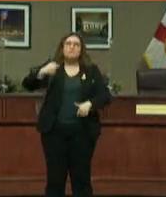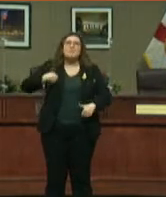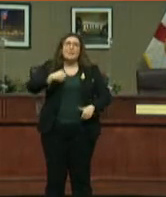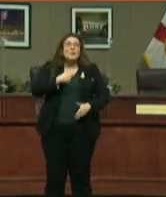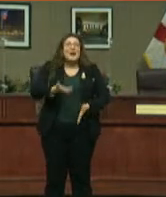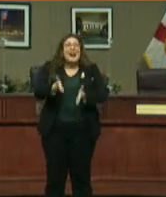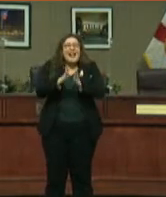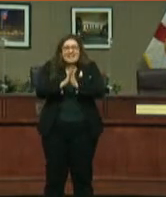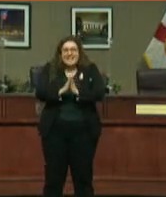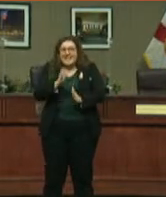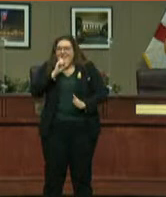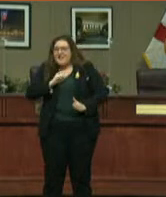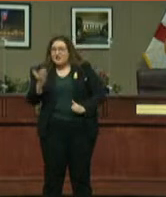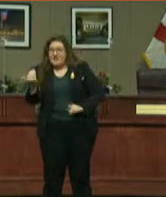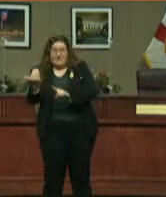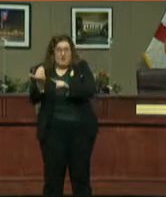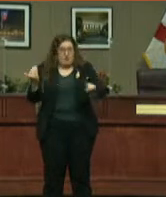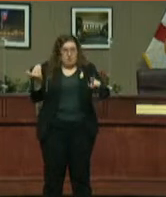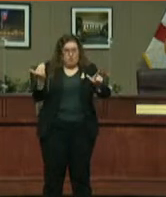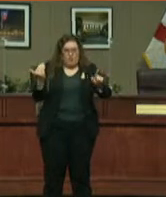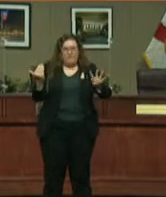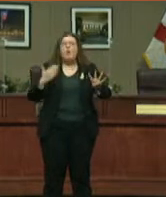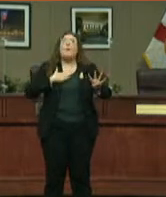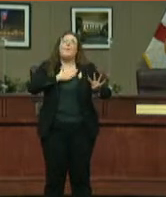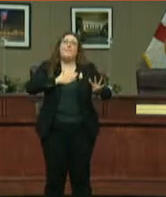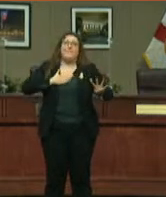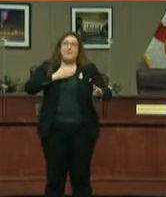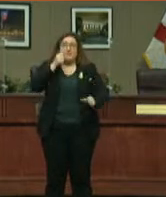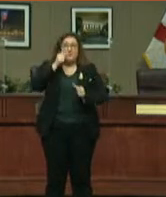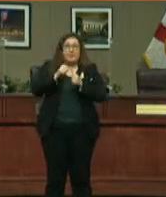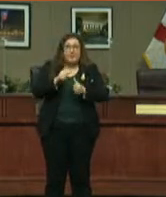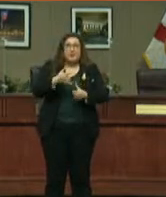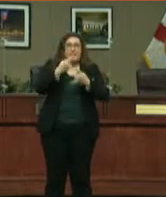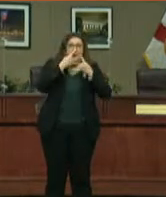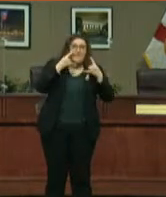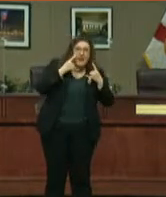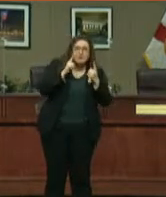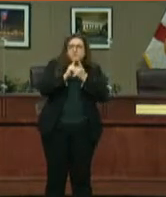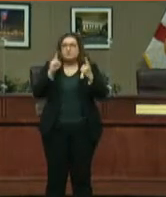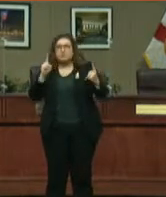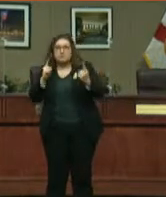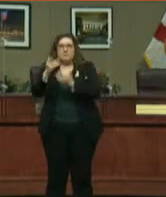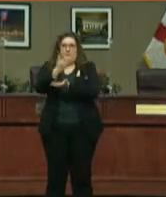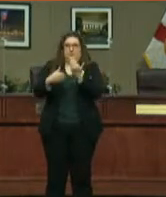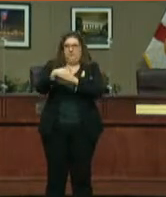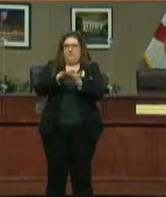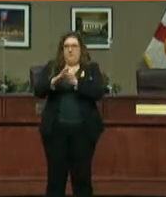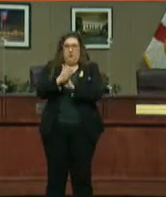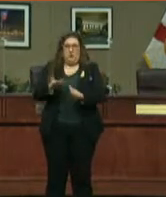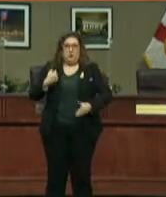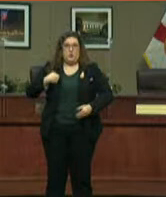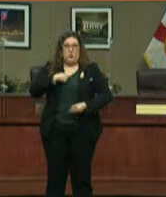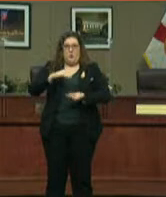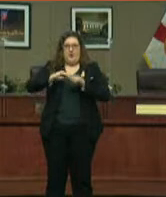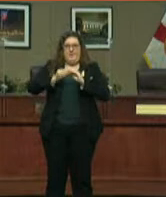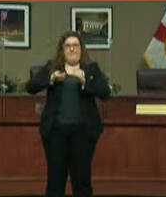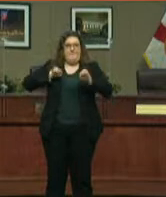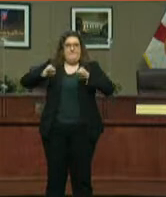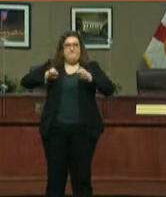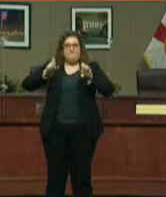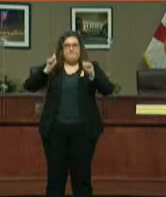4 weeks so that we can contain the pandemic in our county. This is the number of cases per